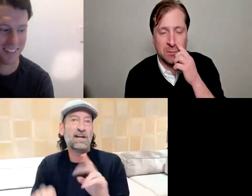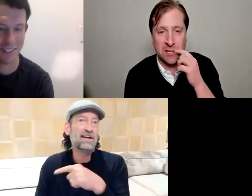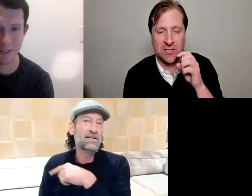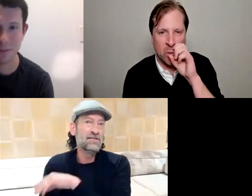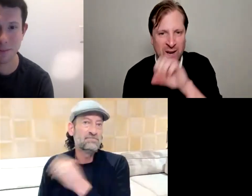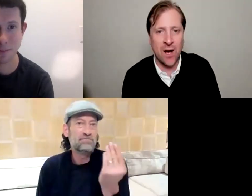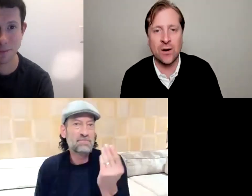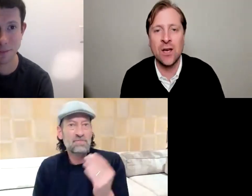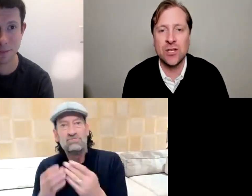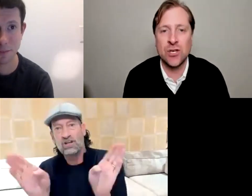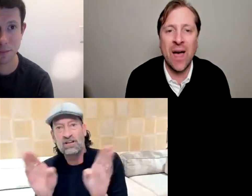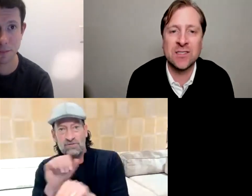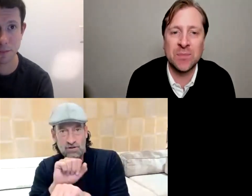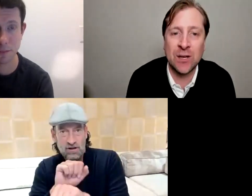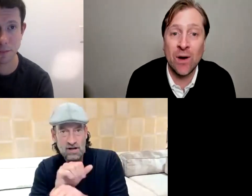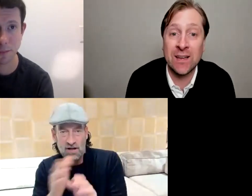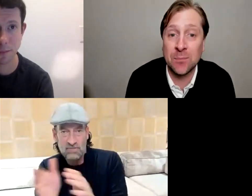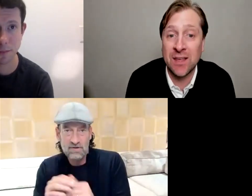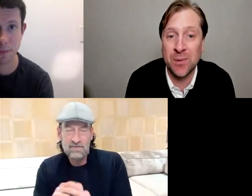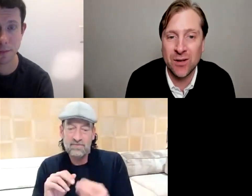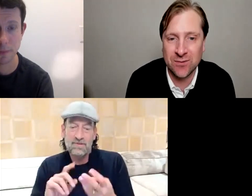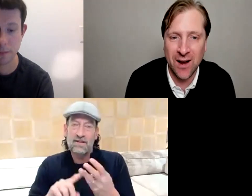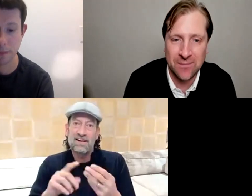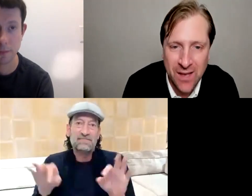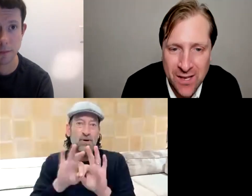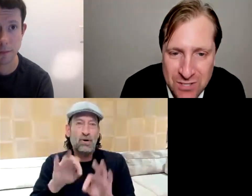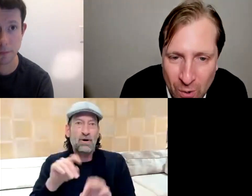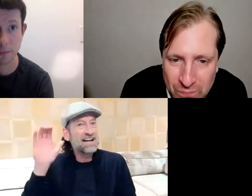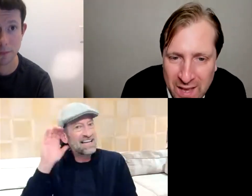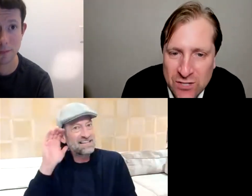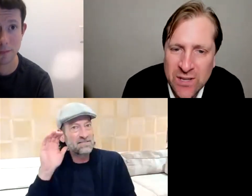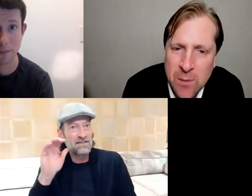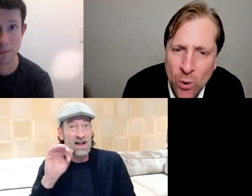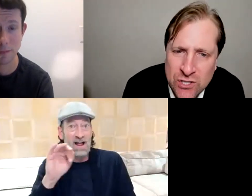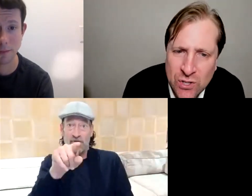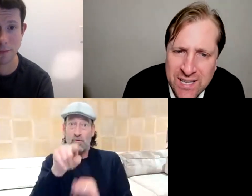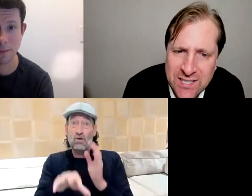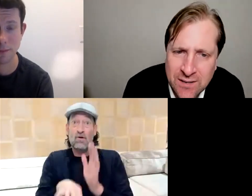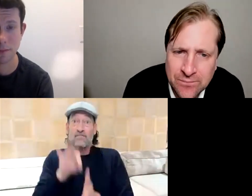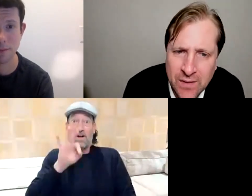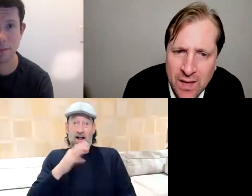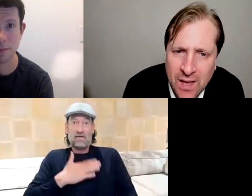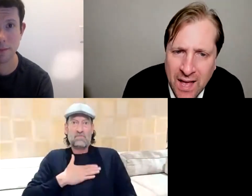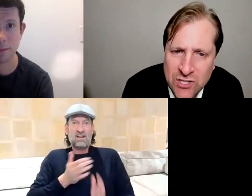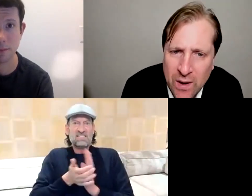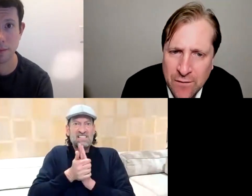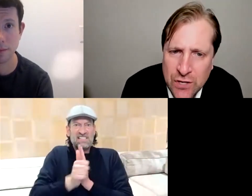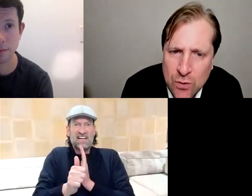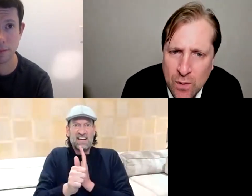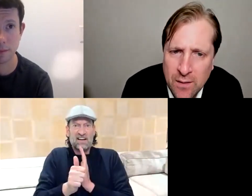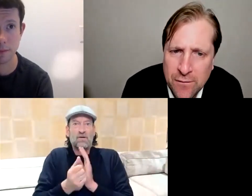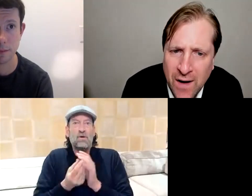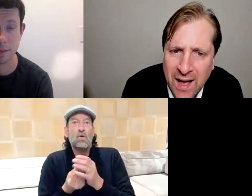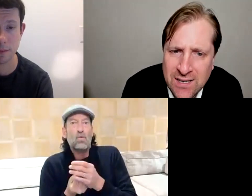So if something doesn't work out, you have something ready to pay the bills, right? So it's really important to listen. And so if